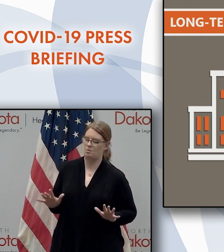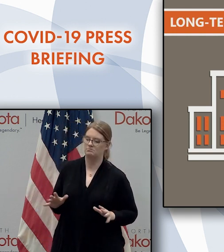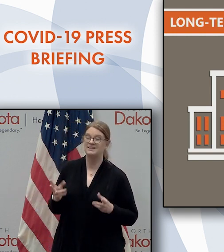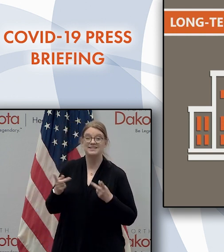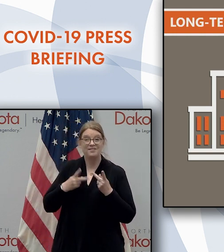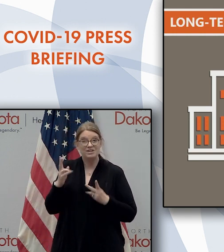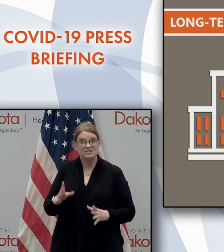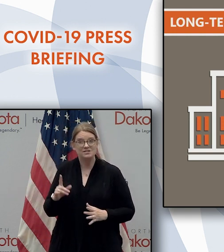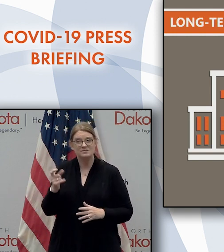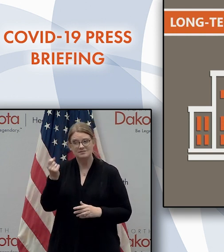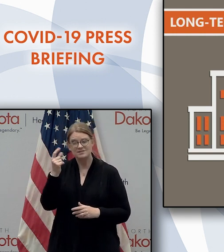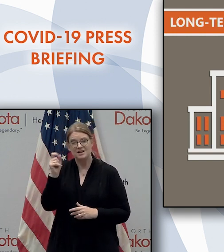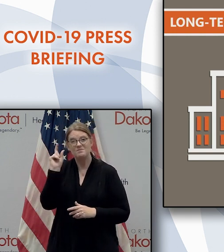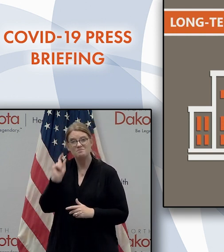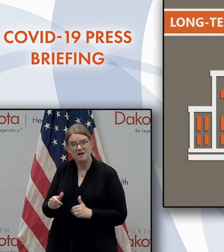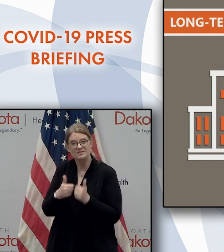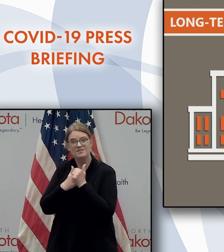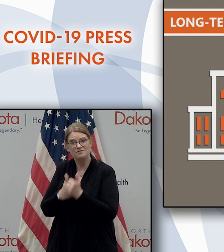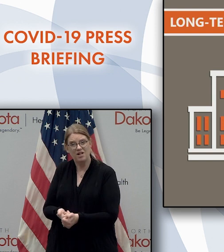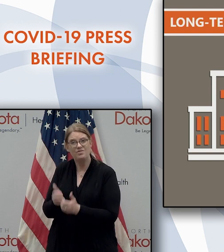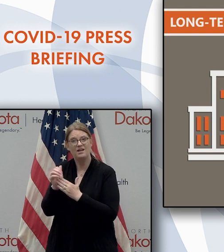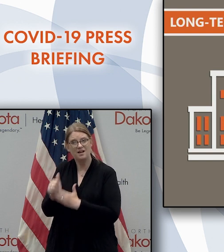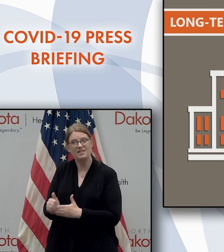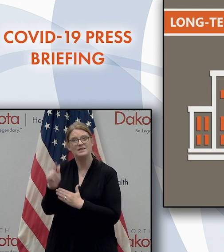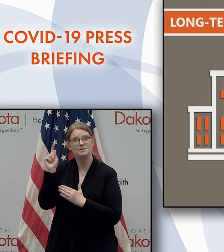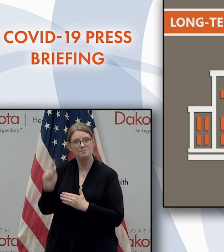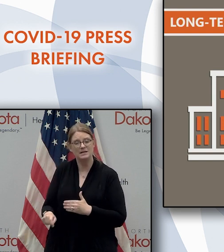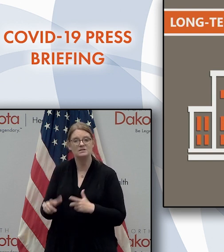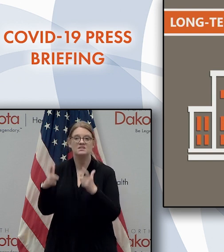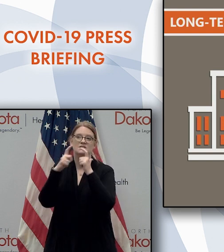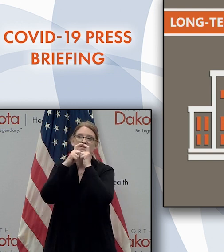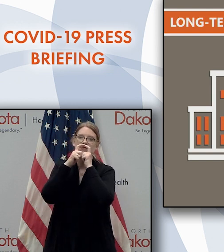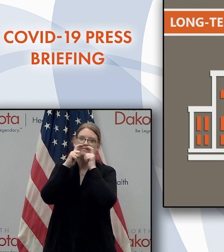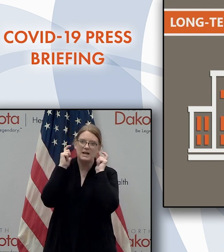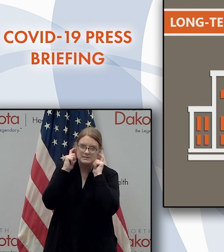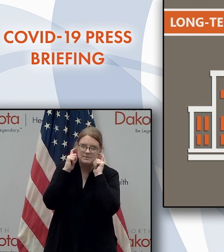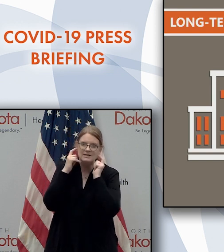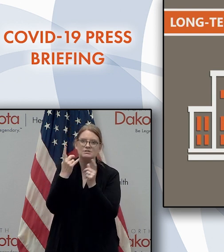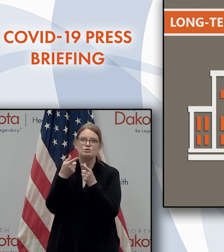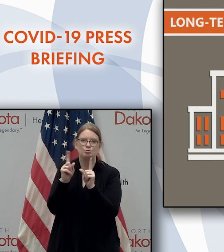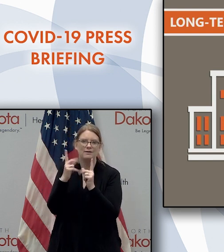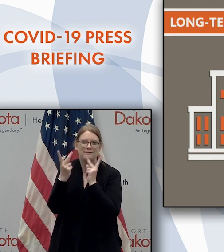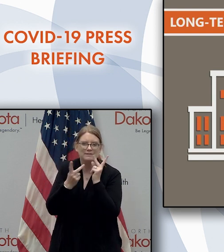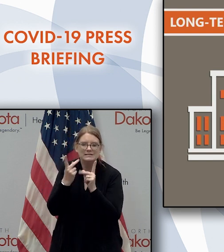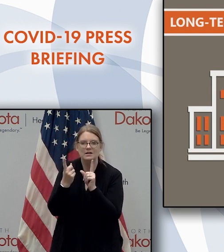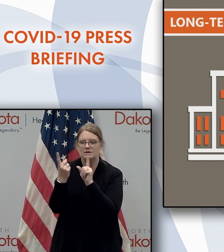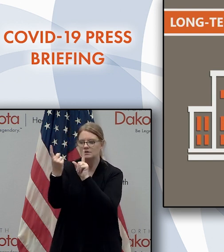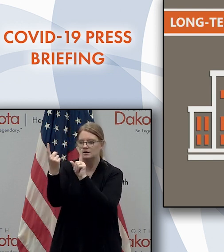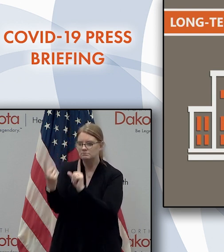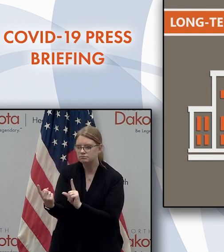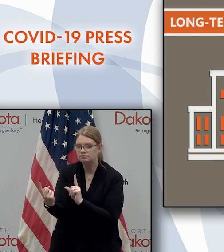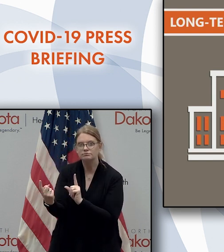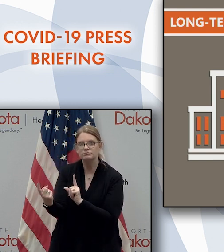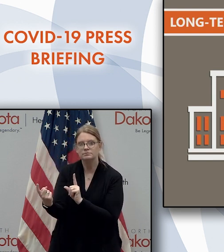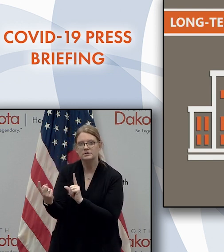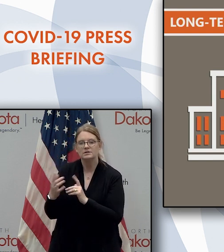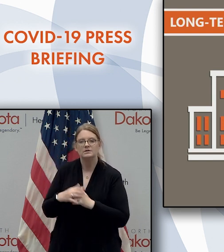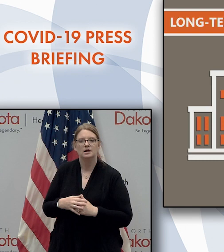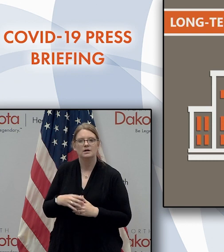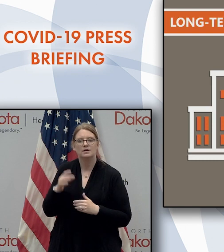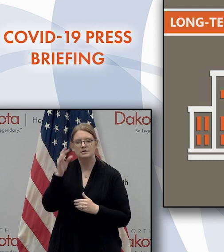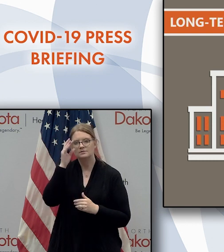guidelines to help mitigate that. And again, wearing face masks during your visit, maintaining your distance,